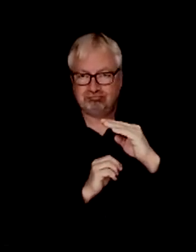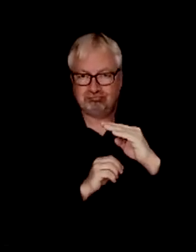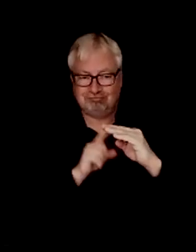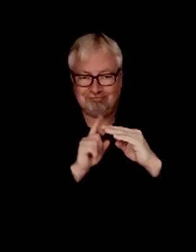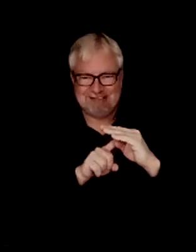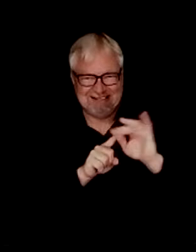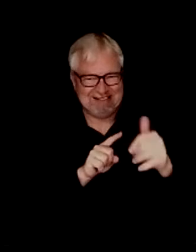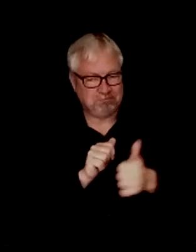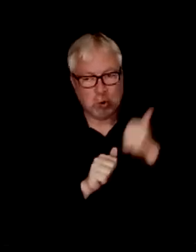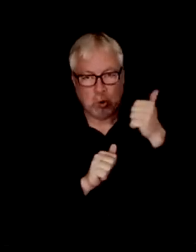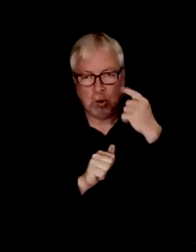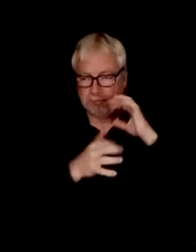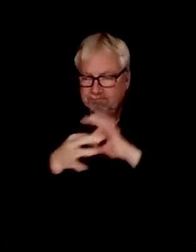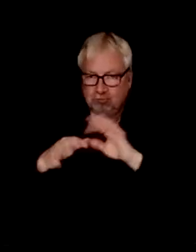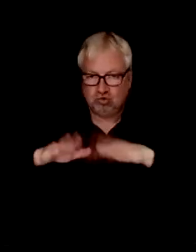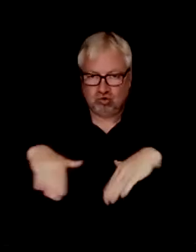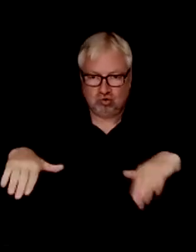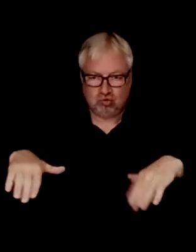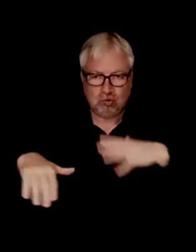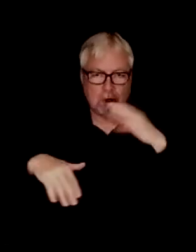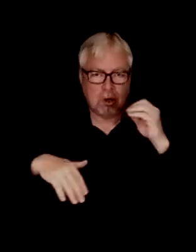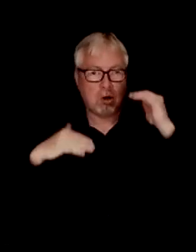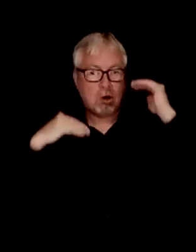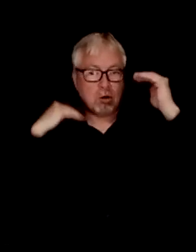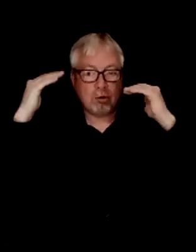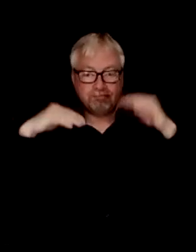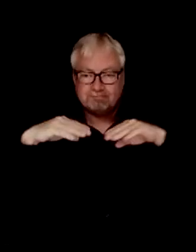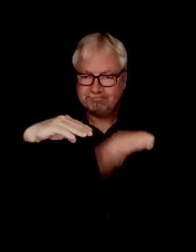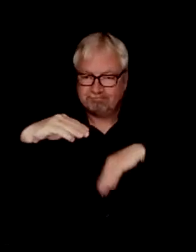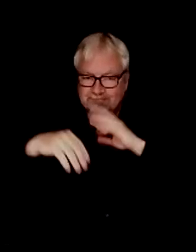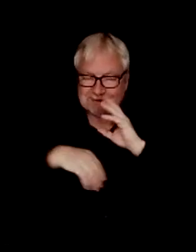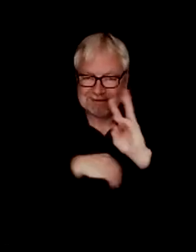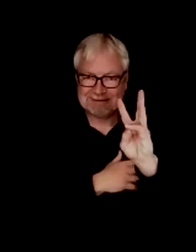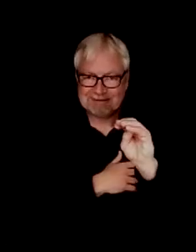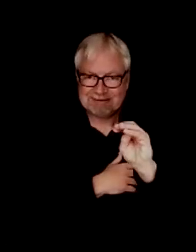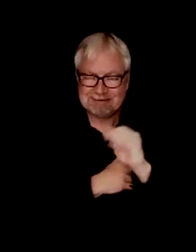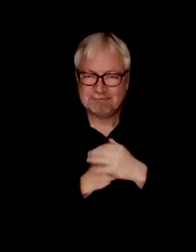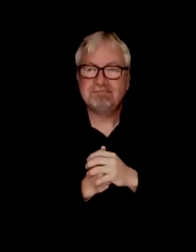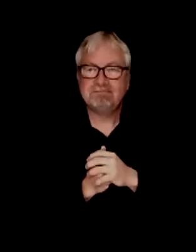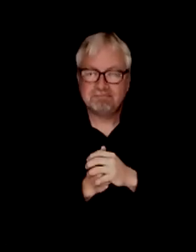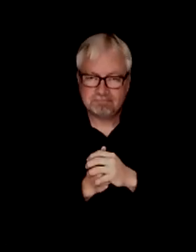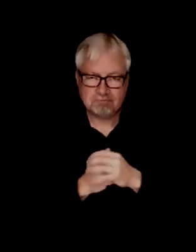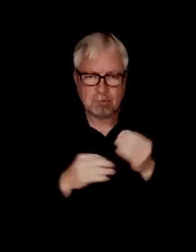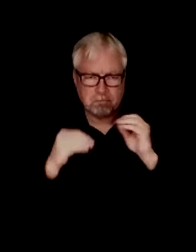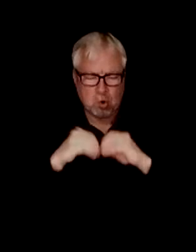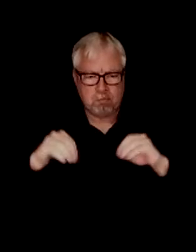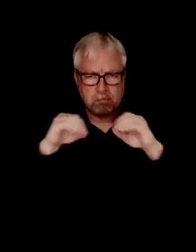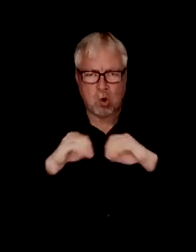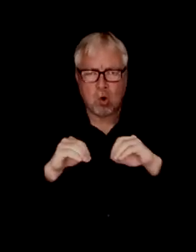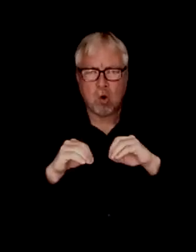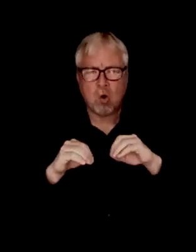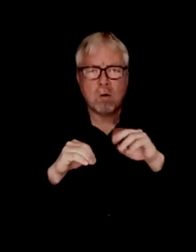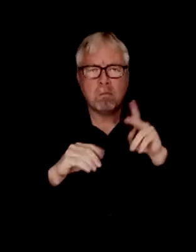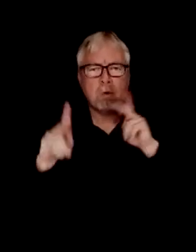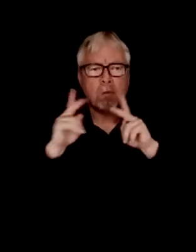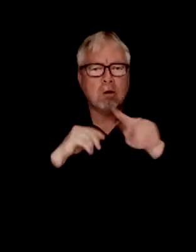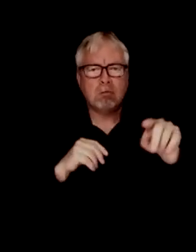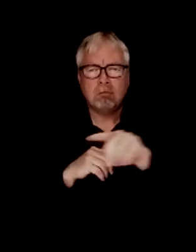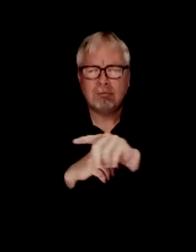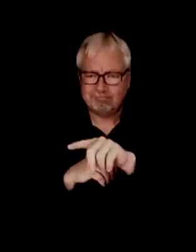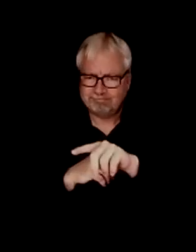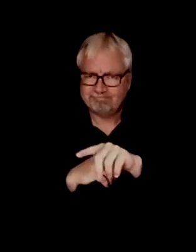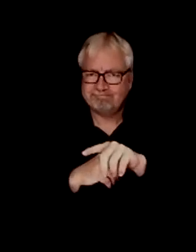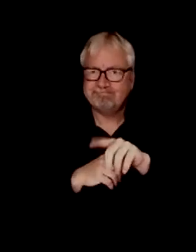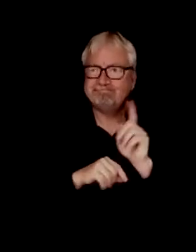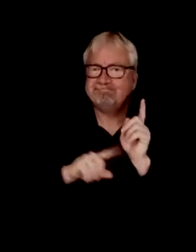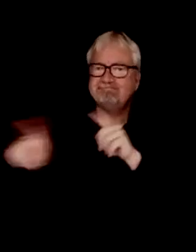years. Over the past month, more and more people are being admitted to hospitals and intensive care units to treat COVID-19.